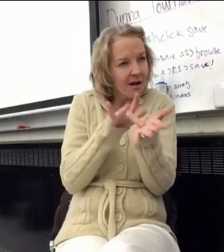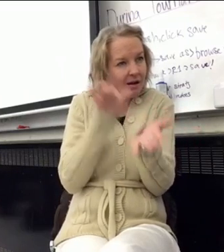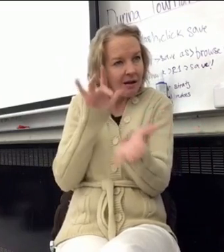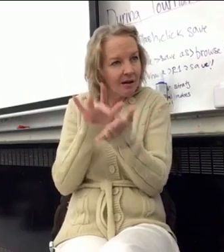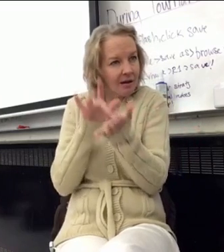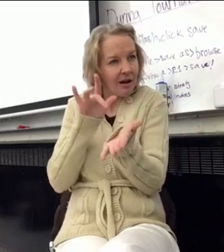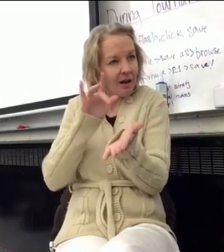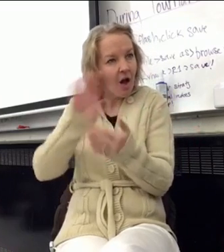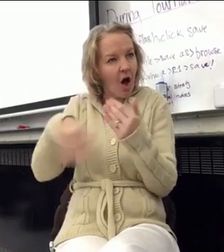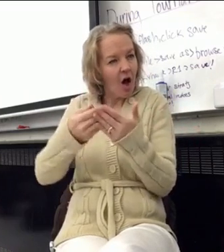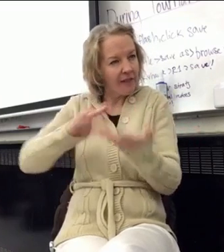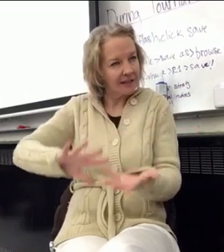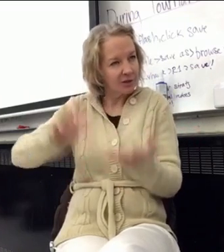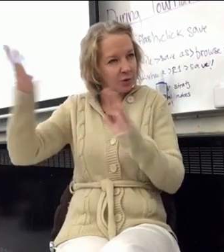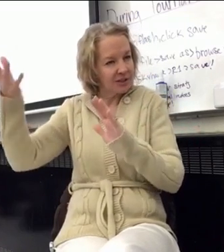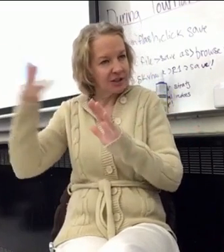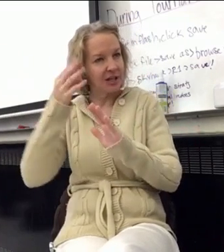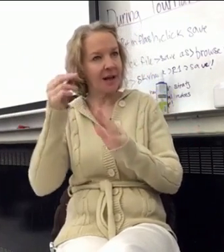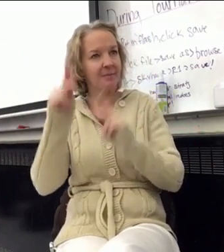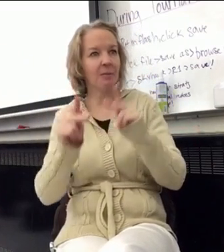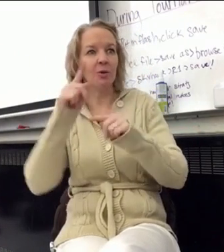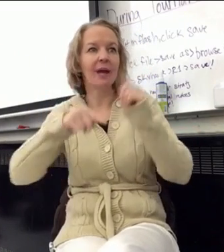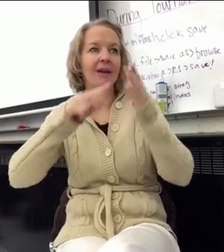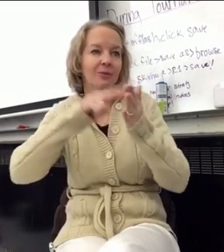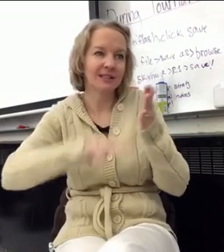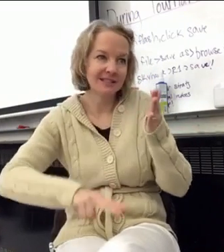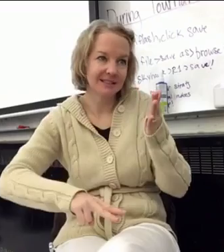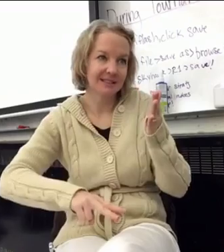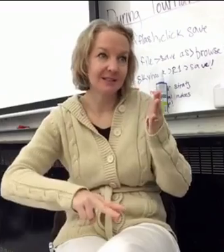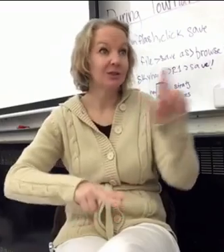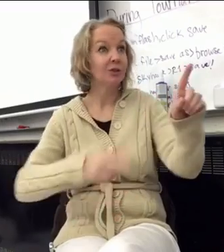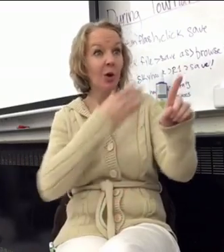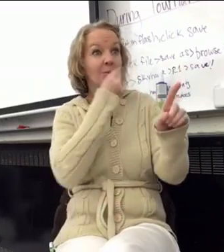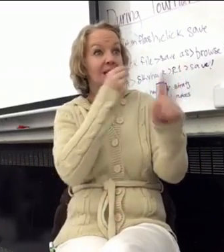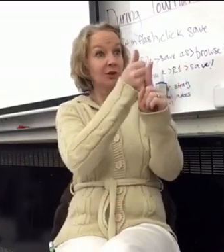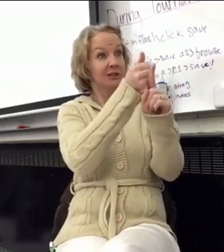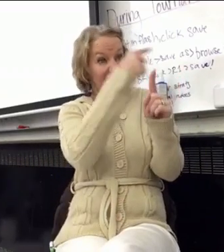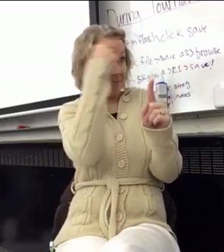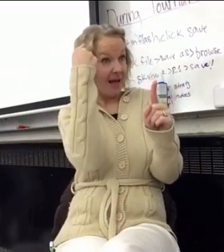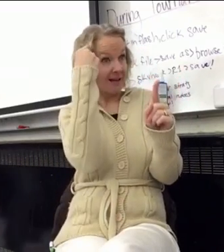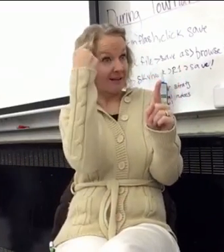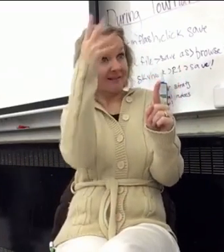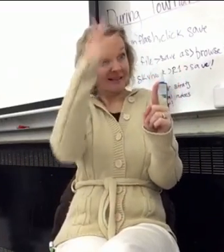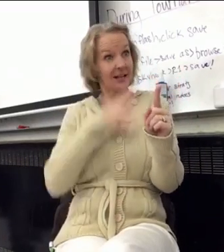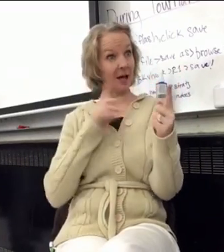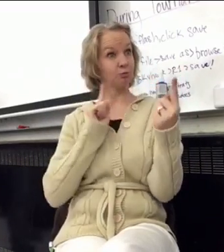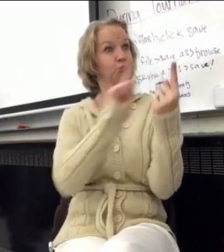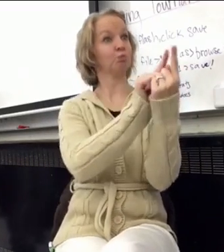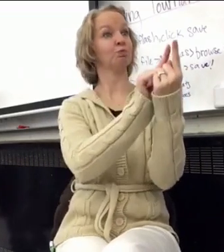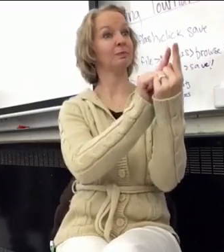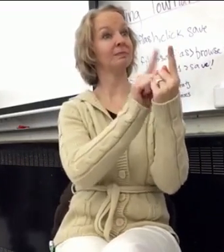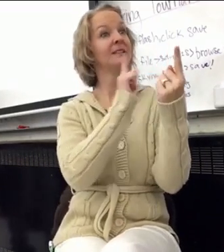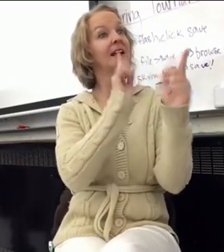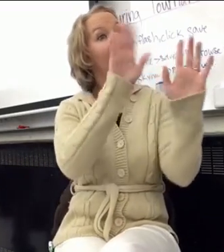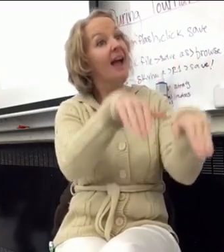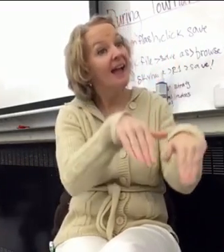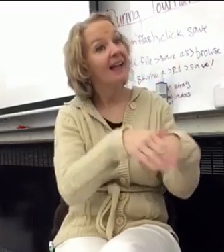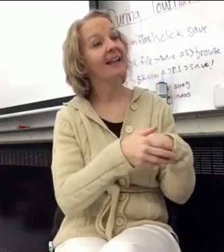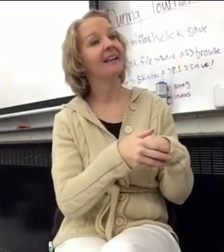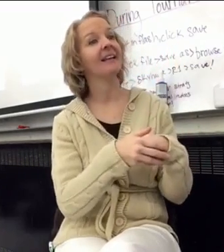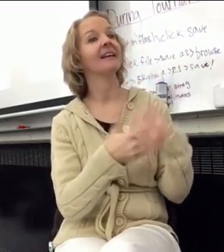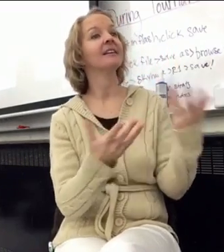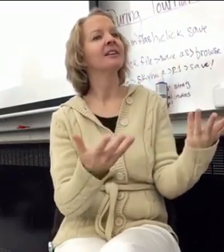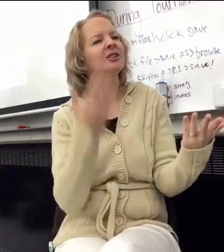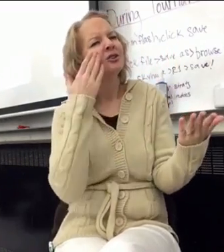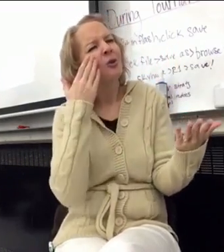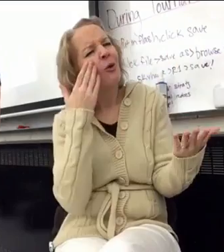the disorganization and illiteracy in the South. So let's pretend that you are black. And this guy comes along, and he says to you,